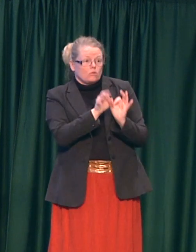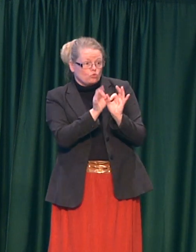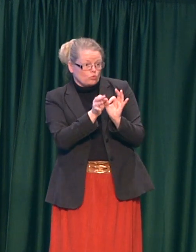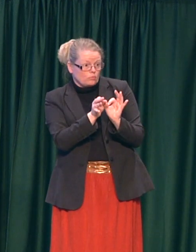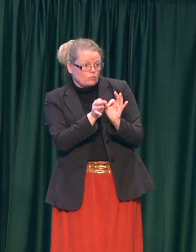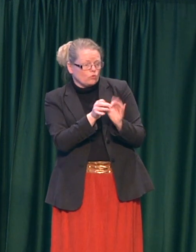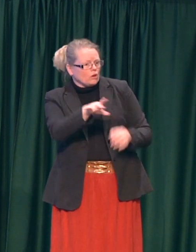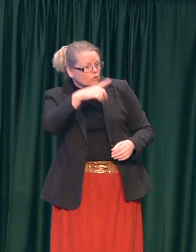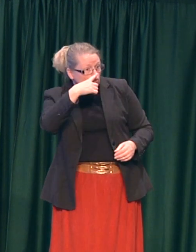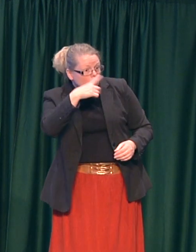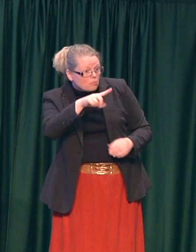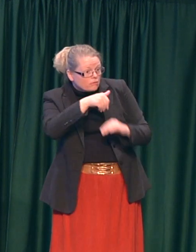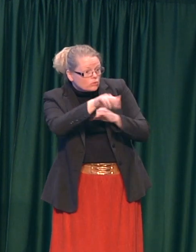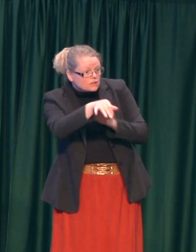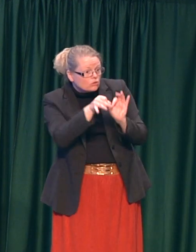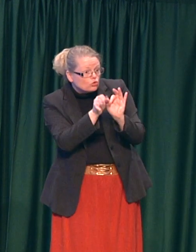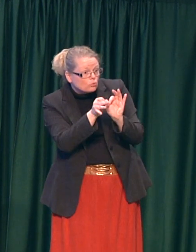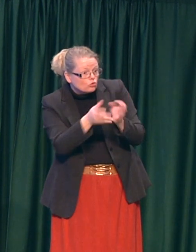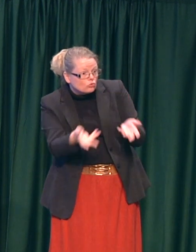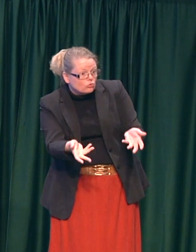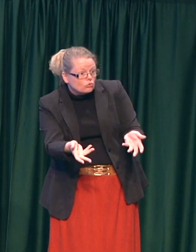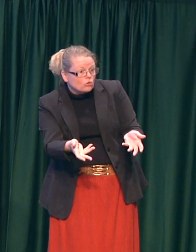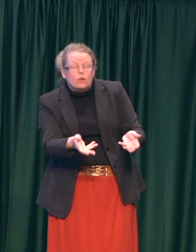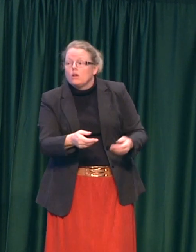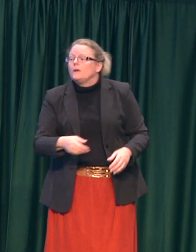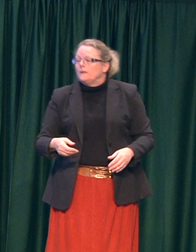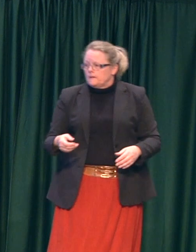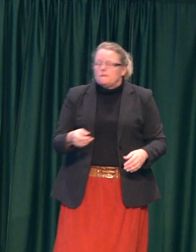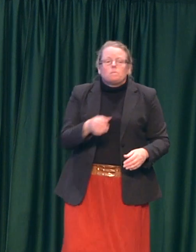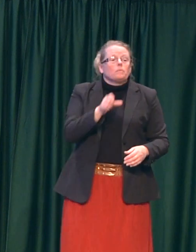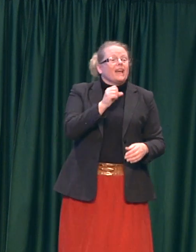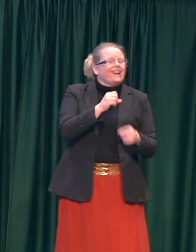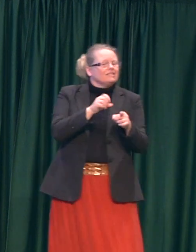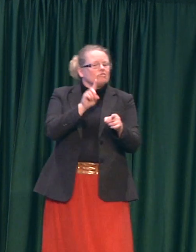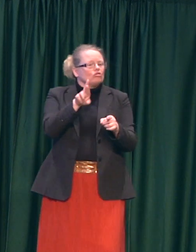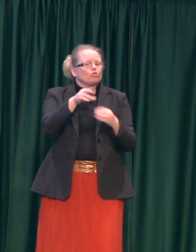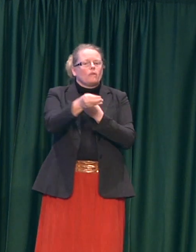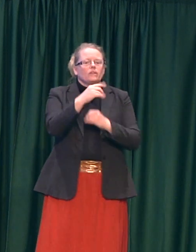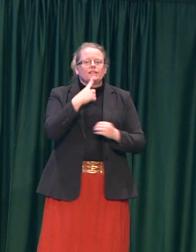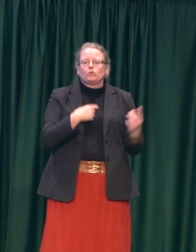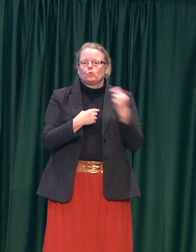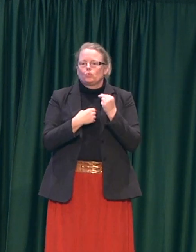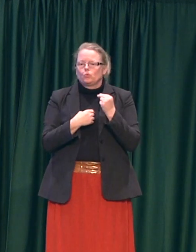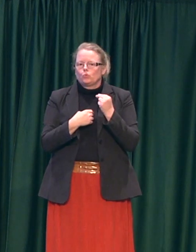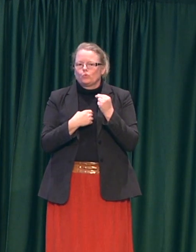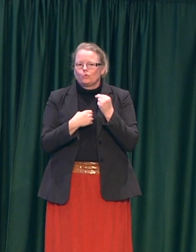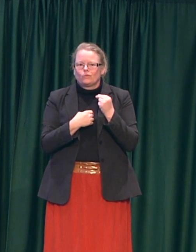and if the appointment is coming up, we could see if we could get an interpreter out, get them to